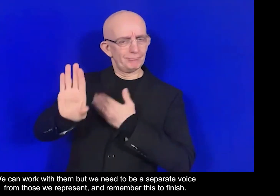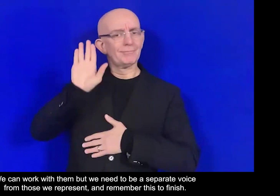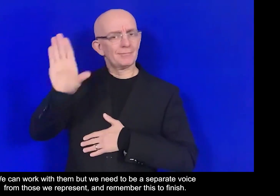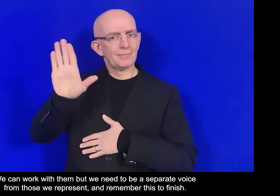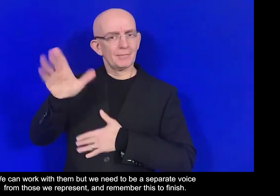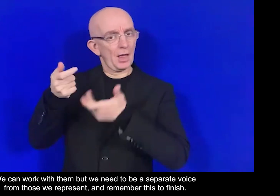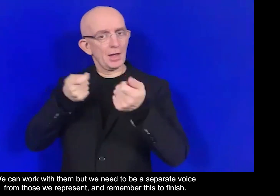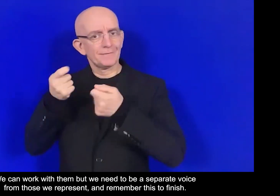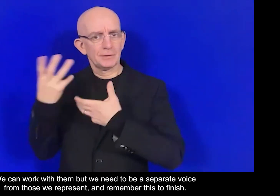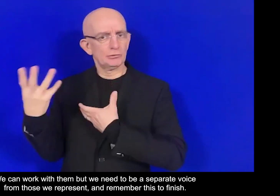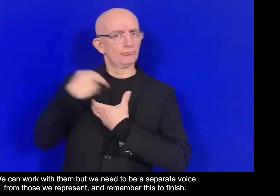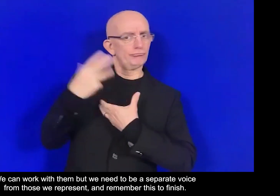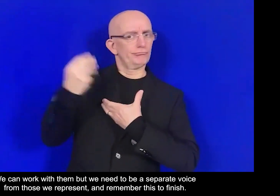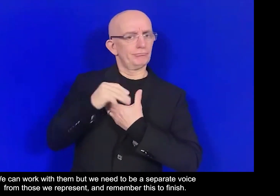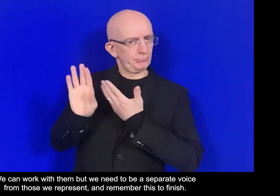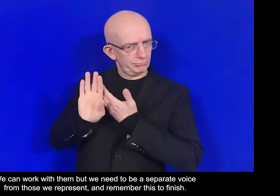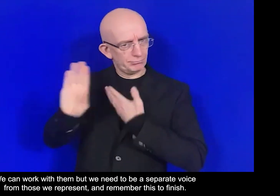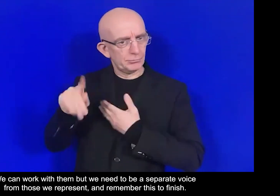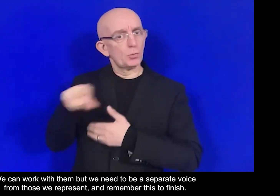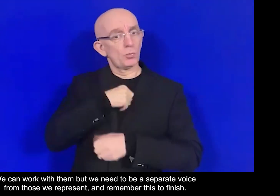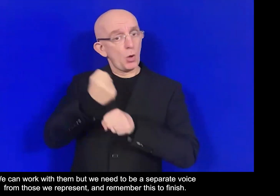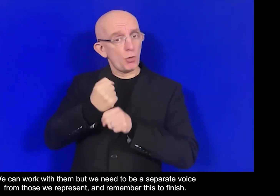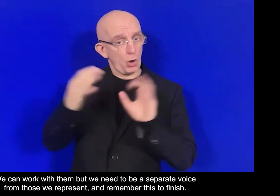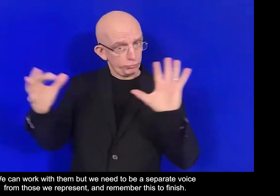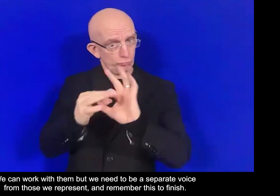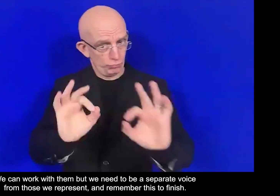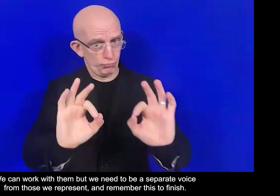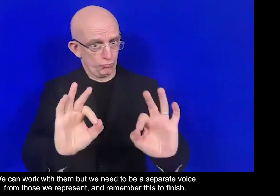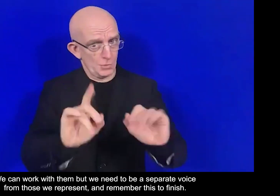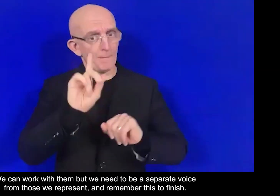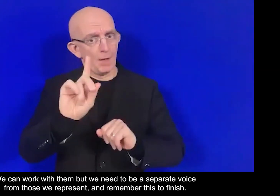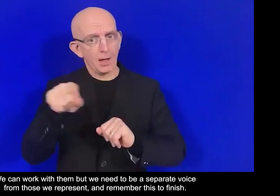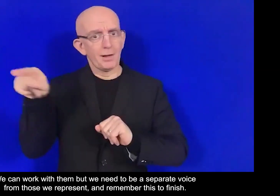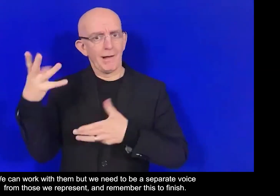separative representative voice of those we represent.